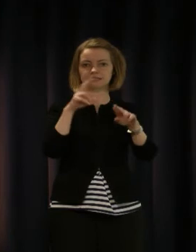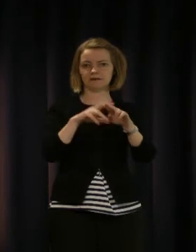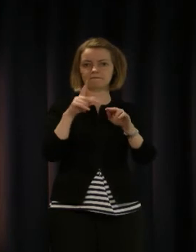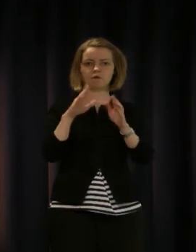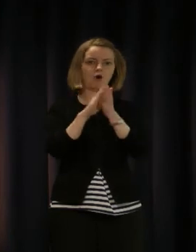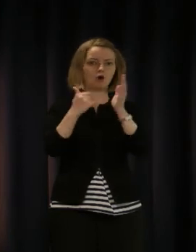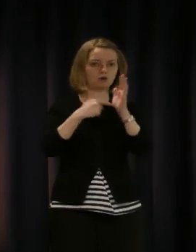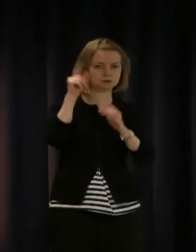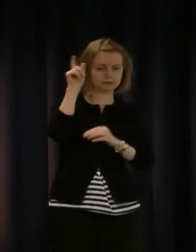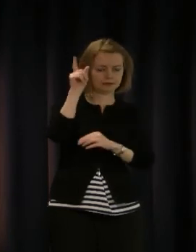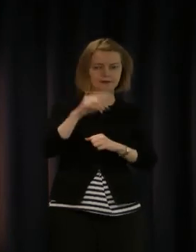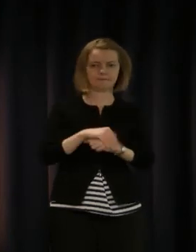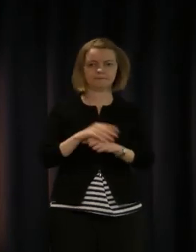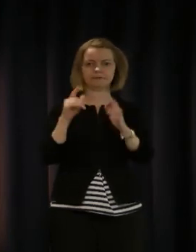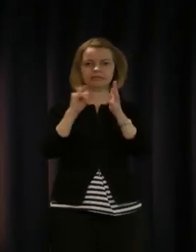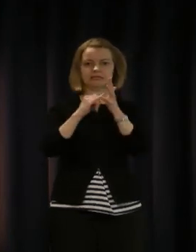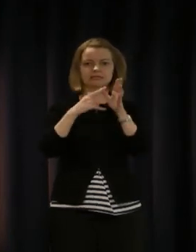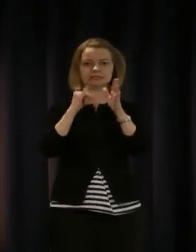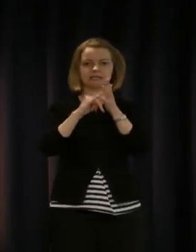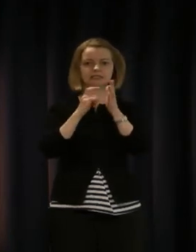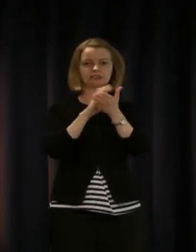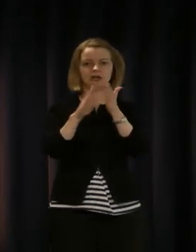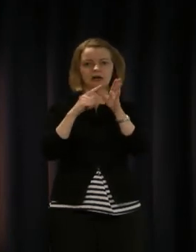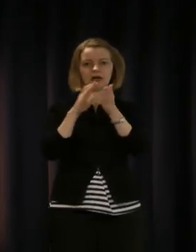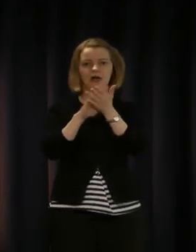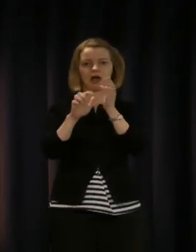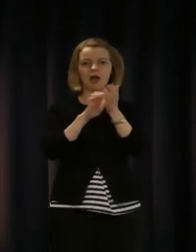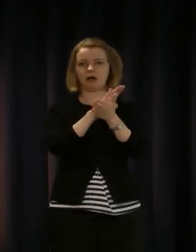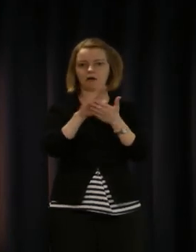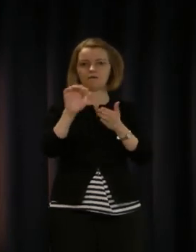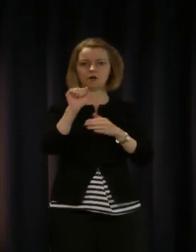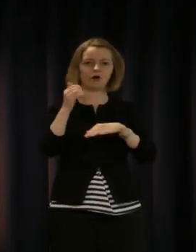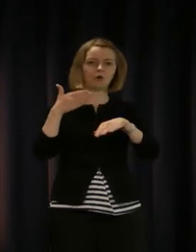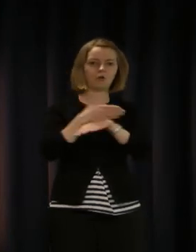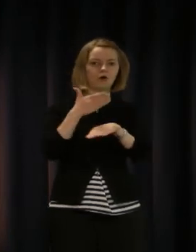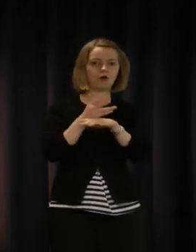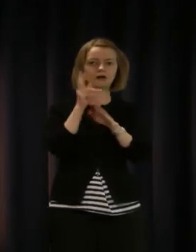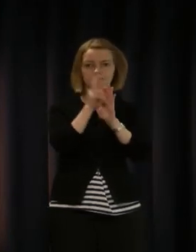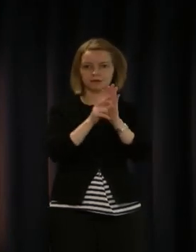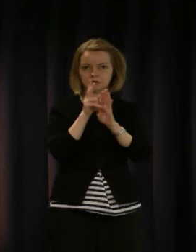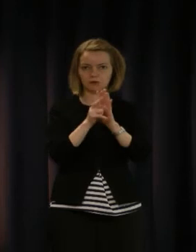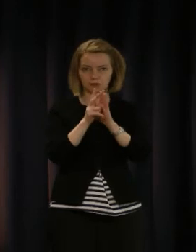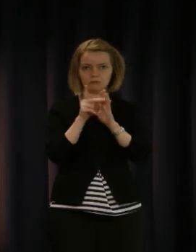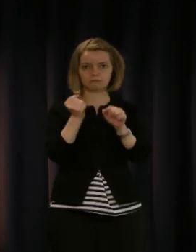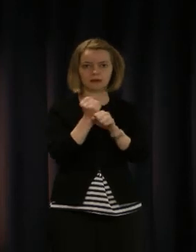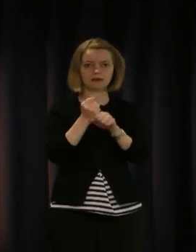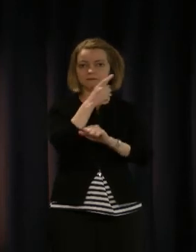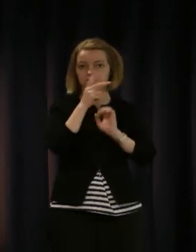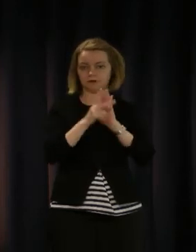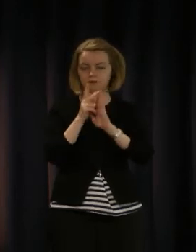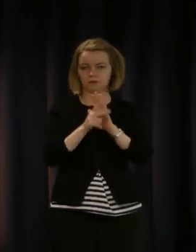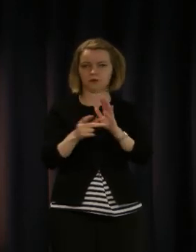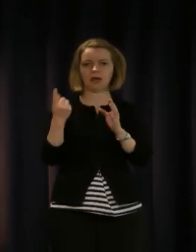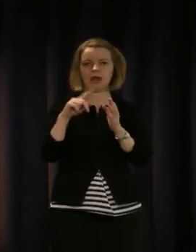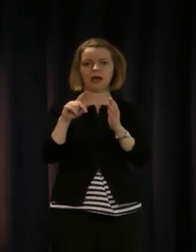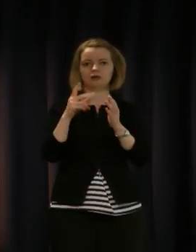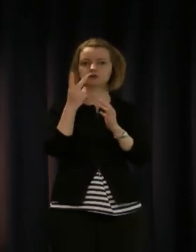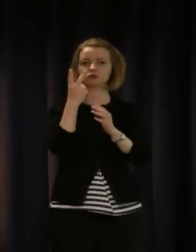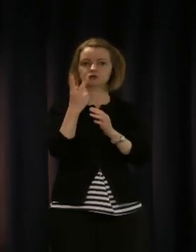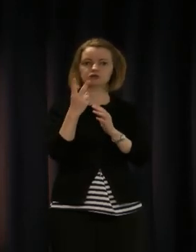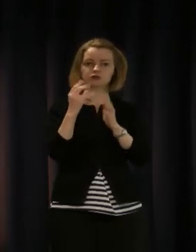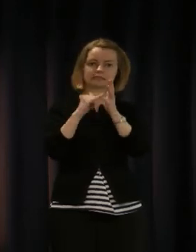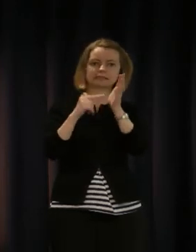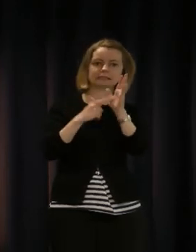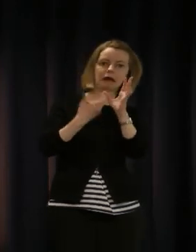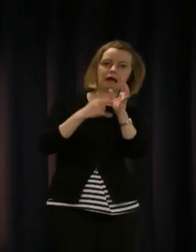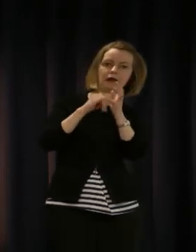event, Sasha Huff for her production work on Sarah's story, and of course the two